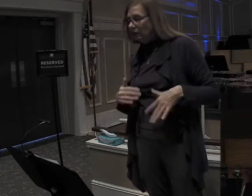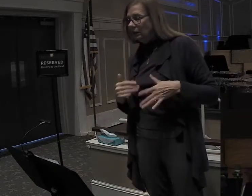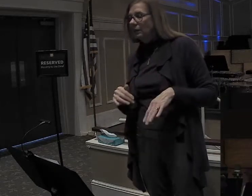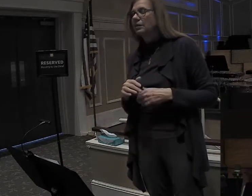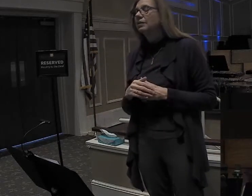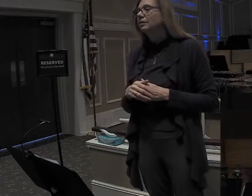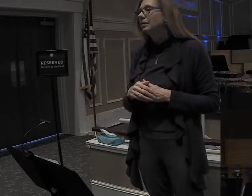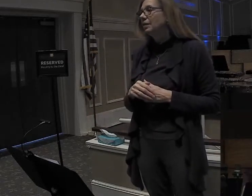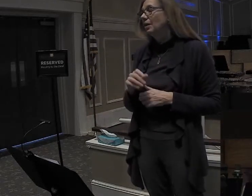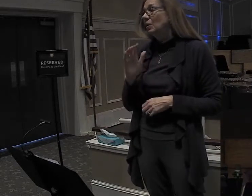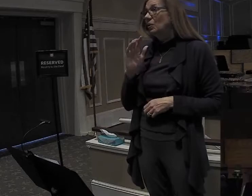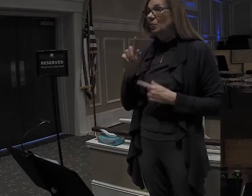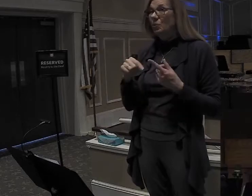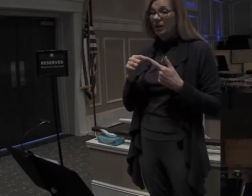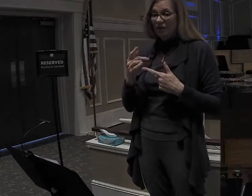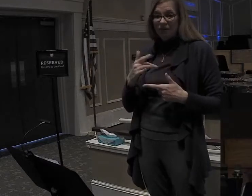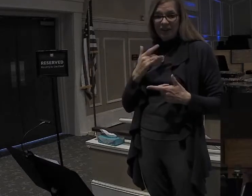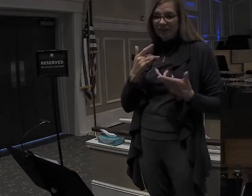brakes are down.